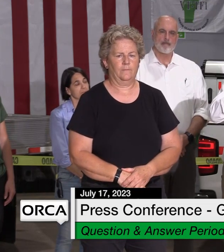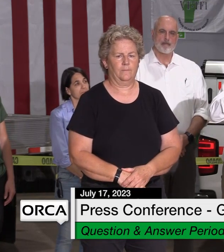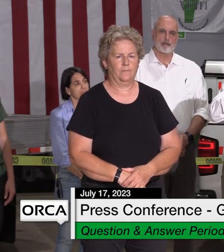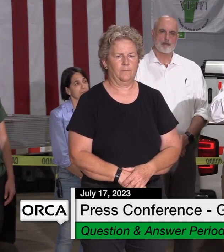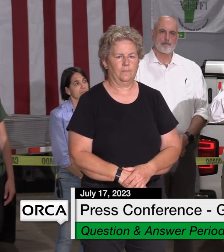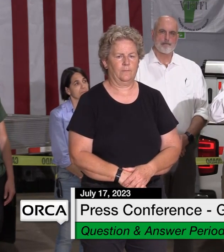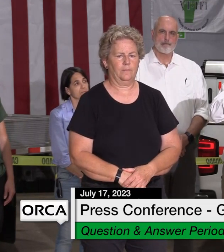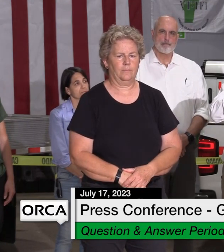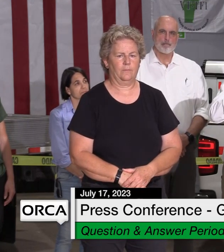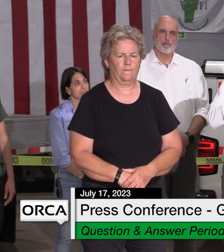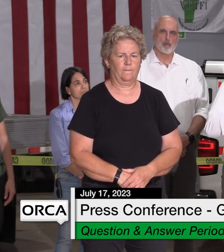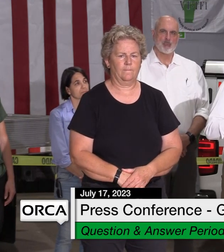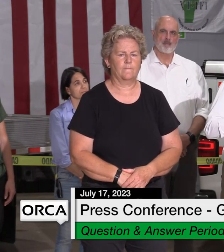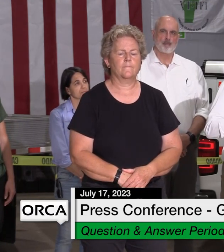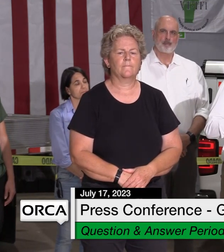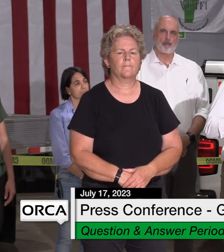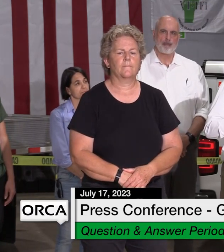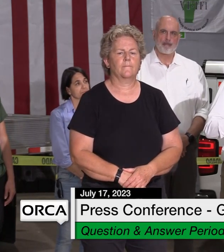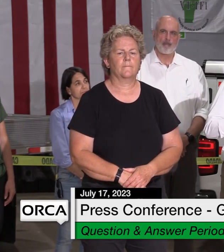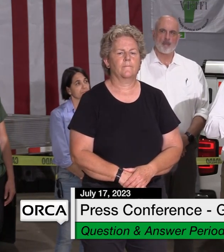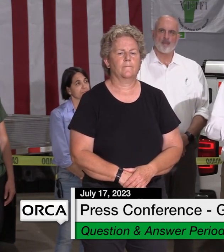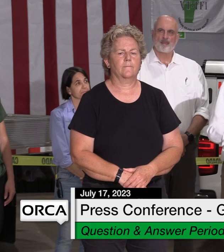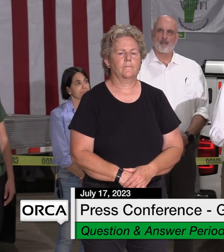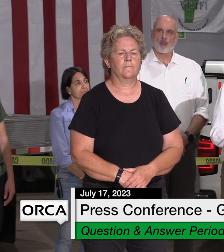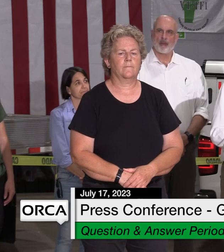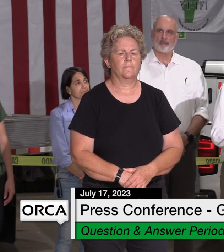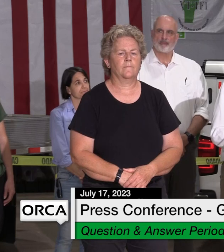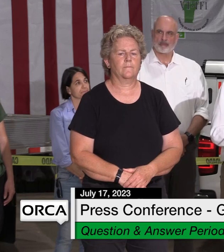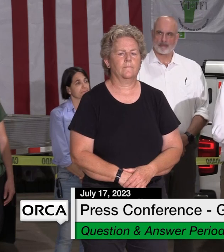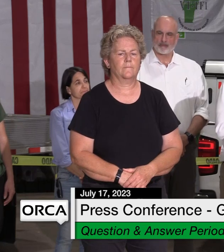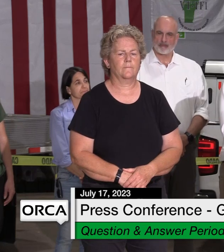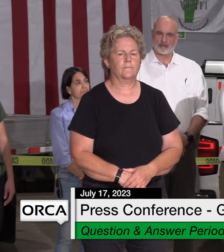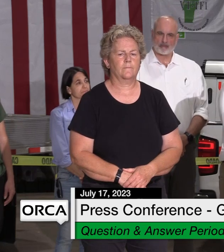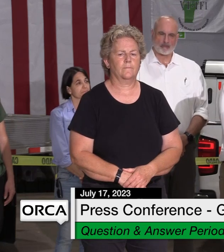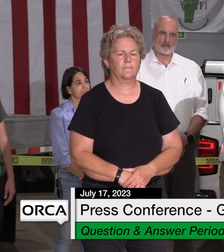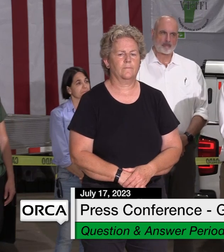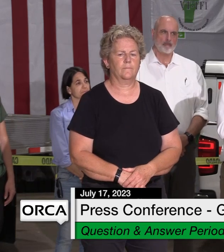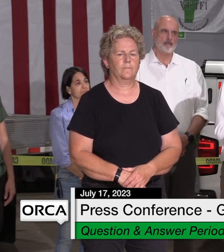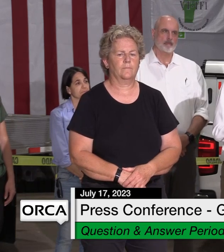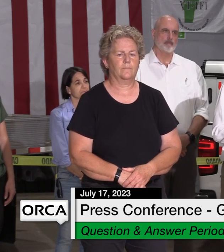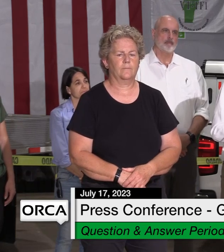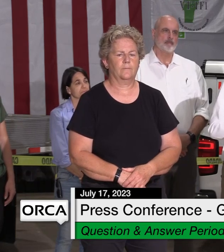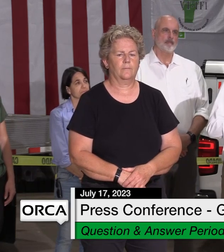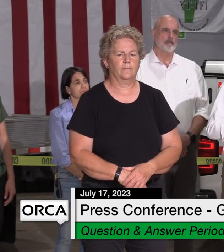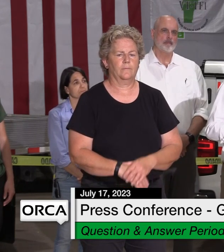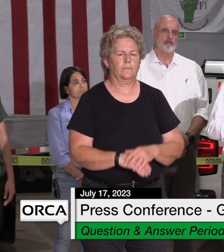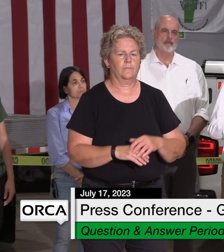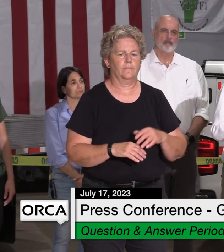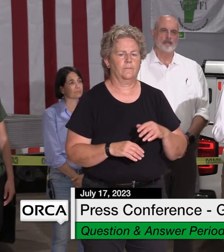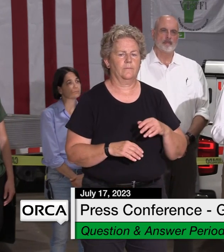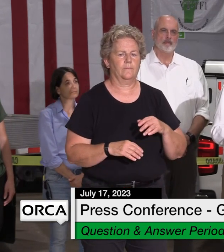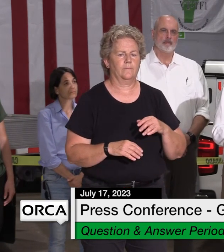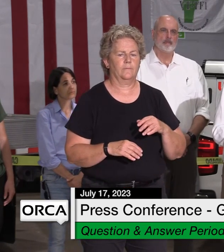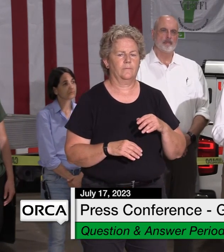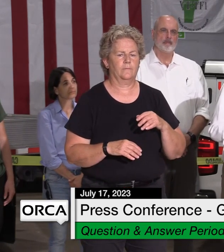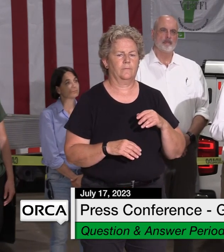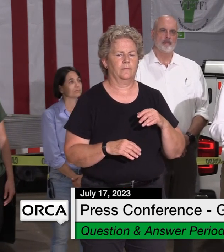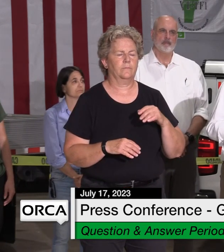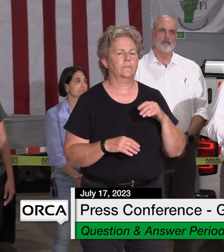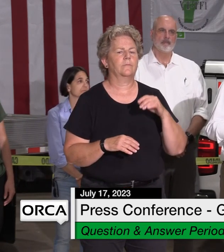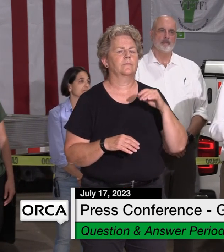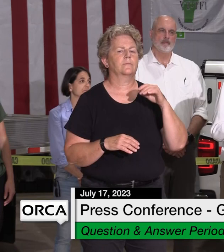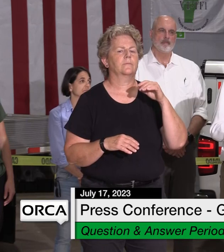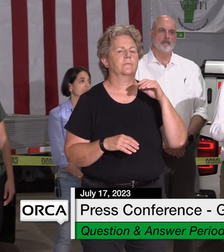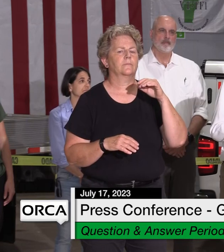on EVs that's designed to offset the gas tax that people are not paying, but it's really going to depend from state to state based on how